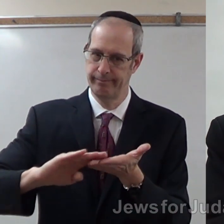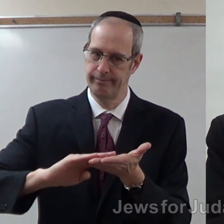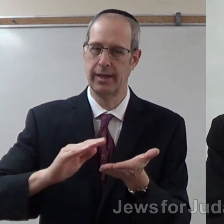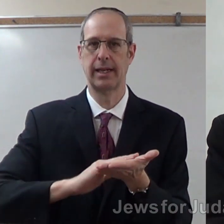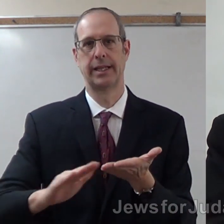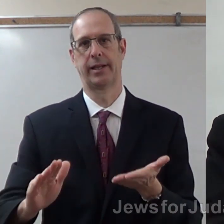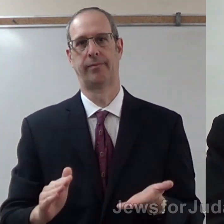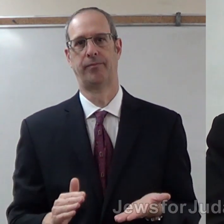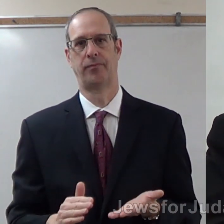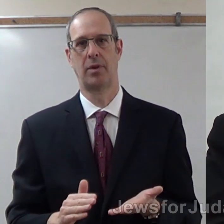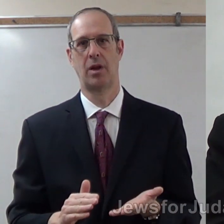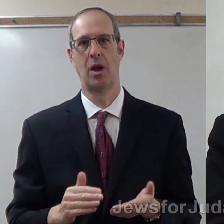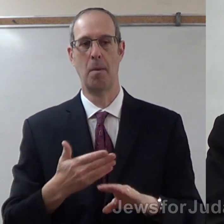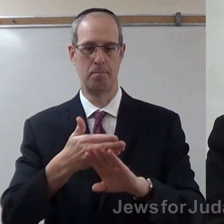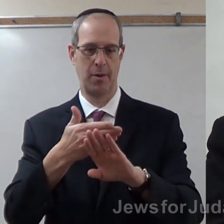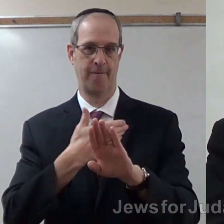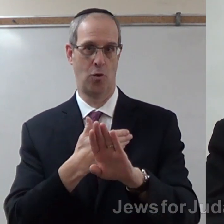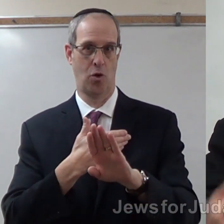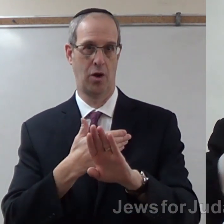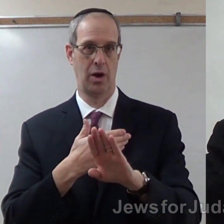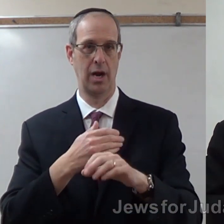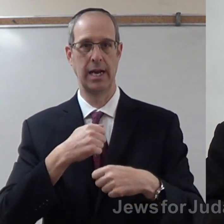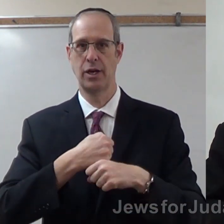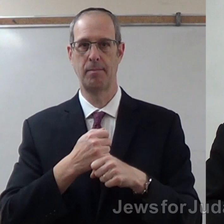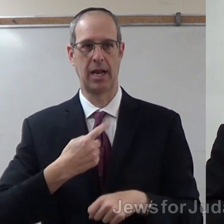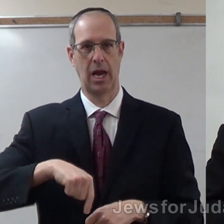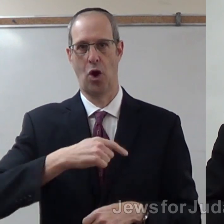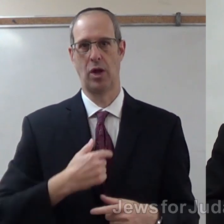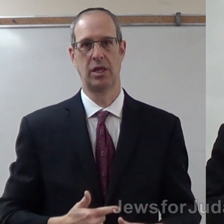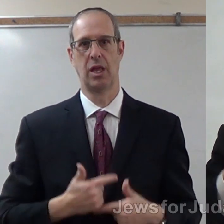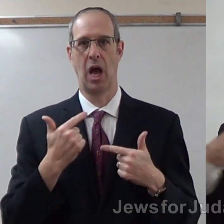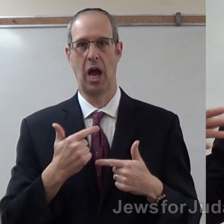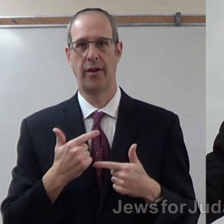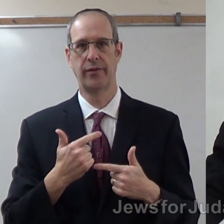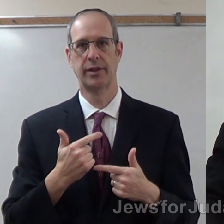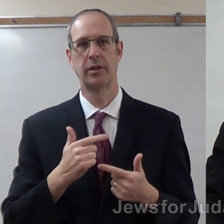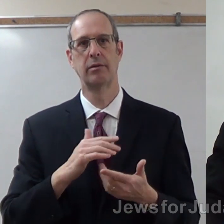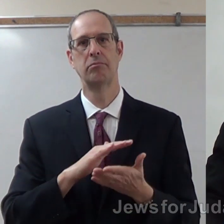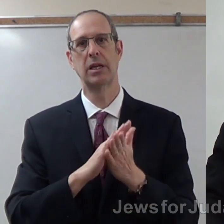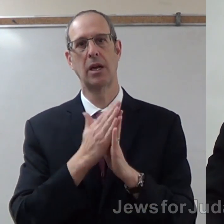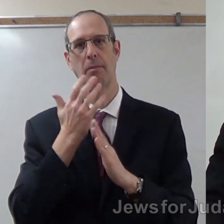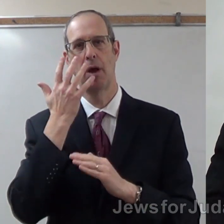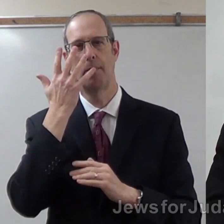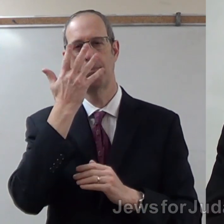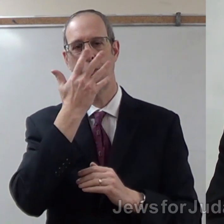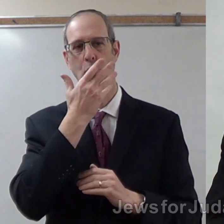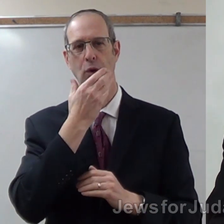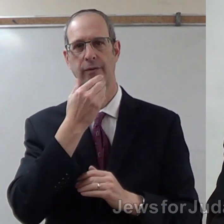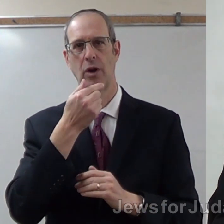So before we're able to make our lives into a beautiful garden